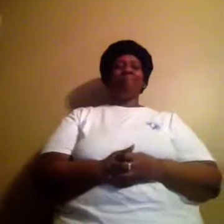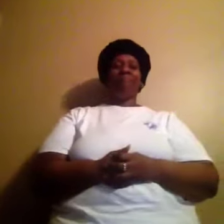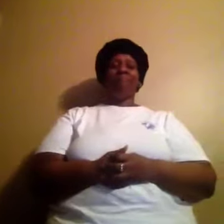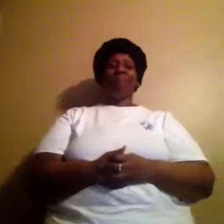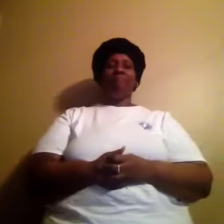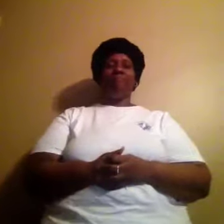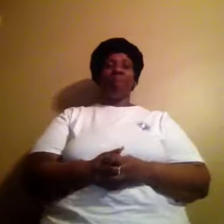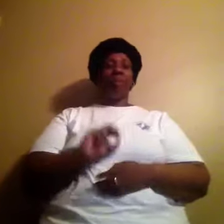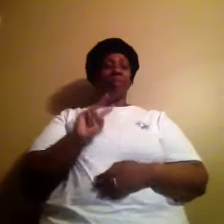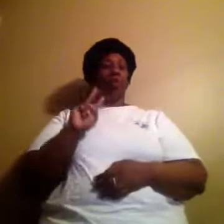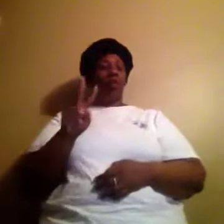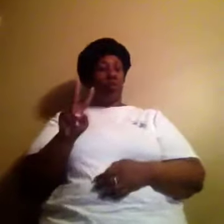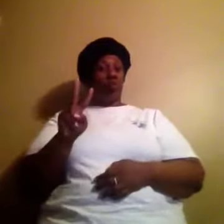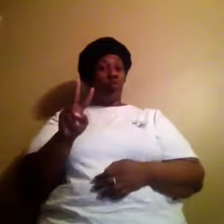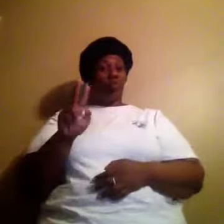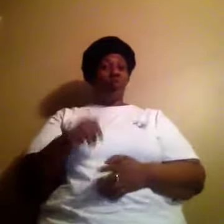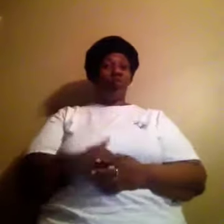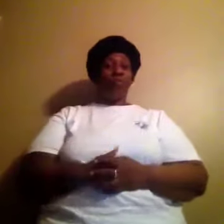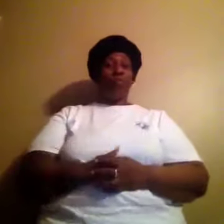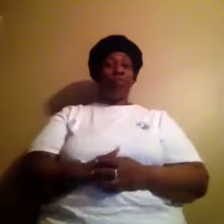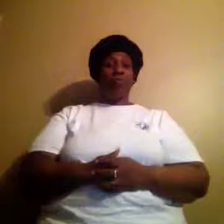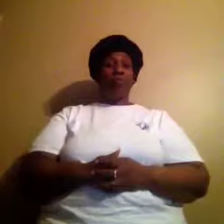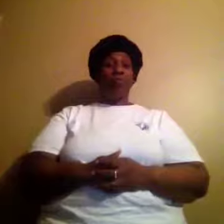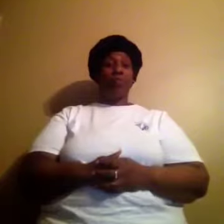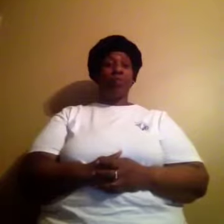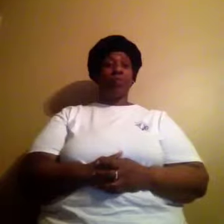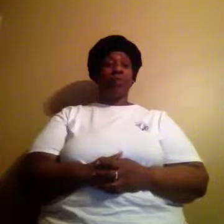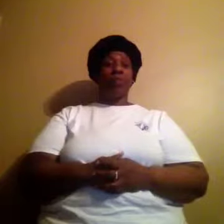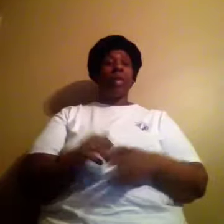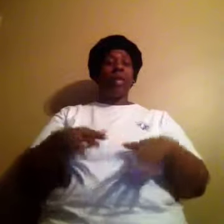2. Take messages.